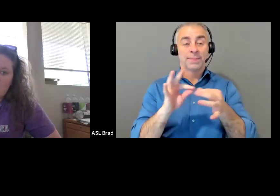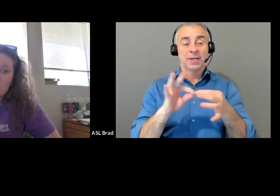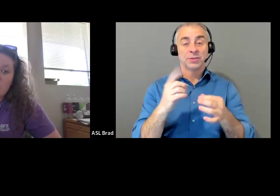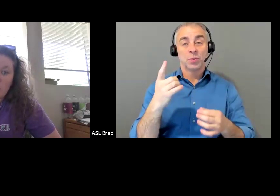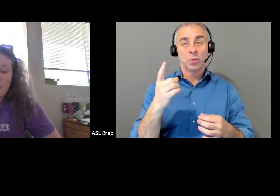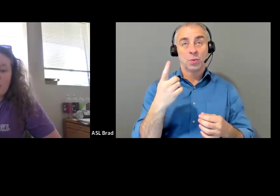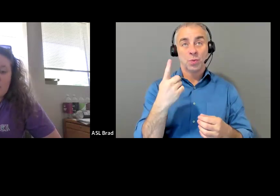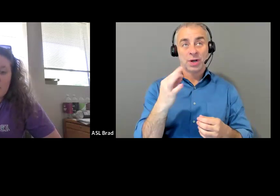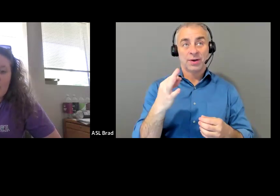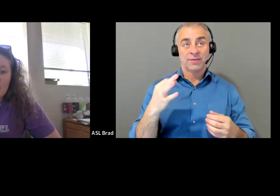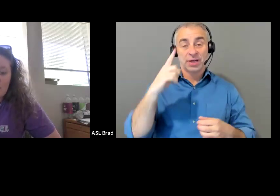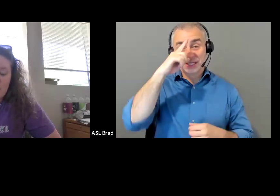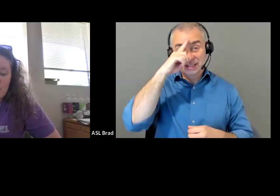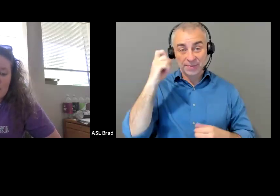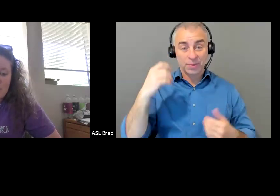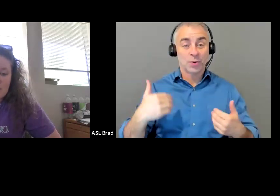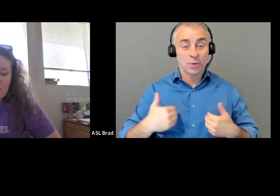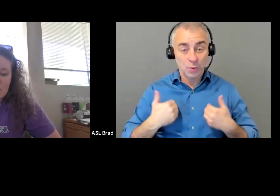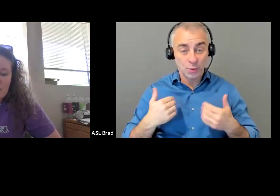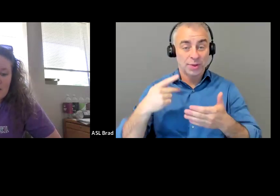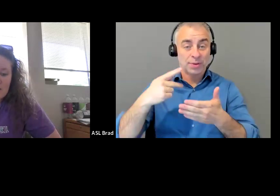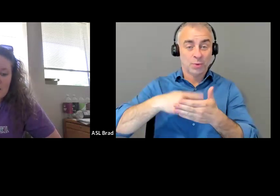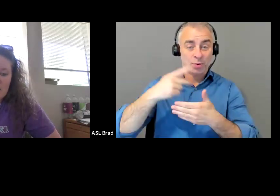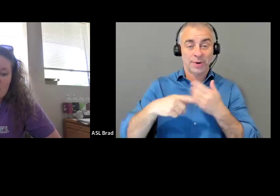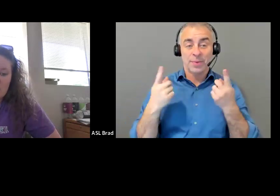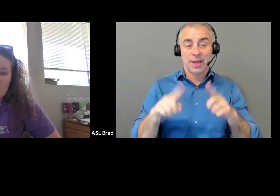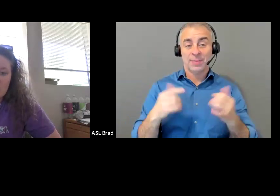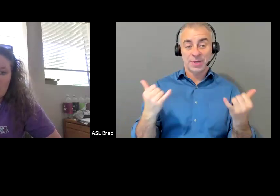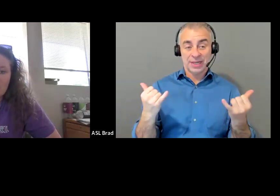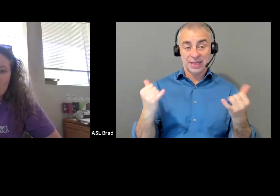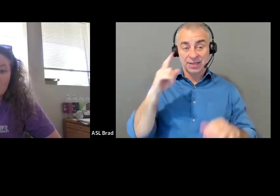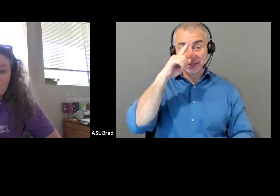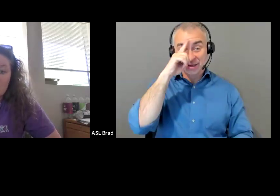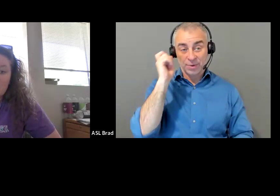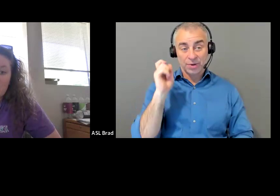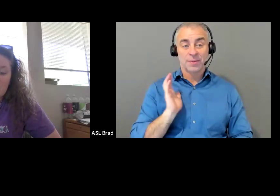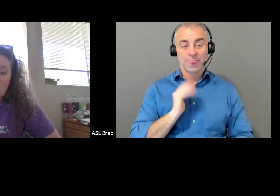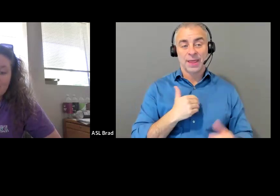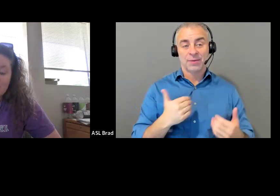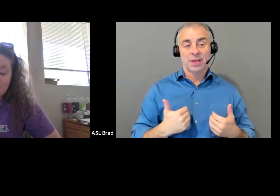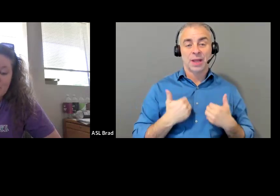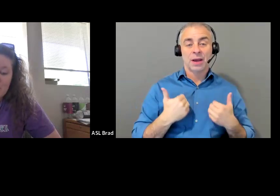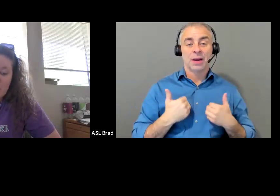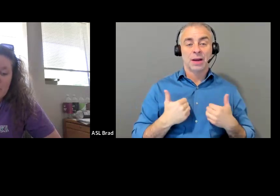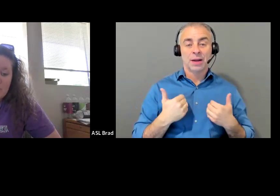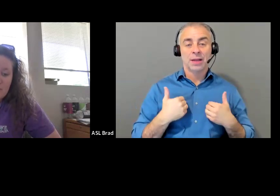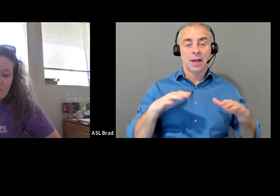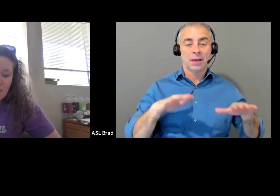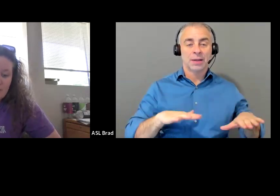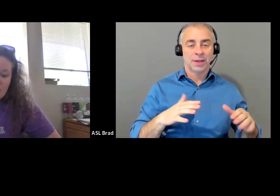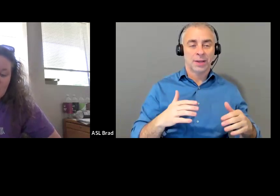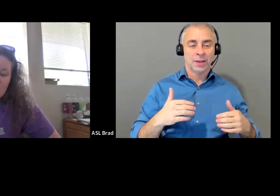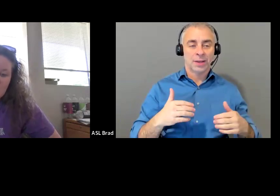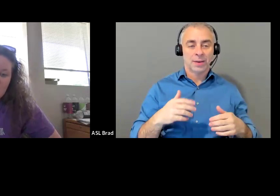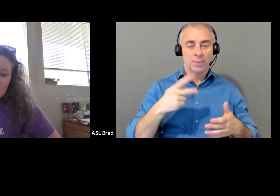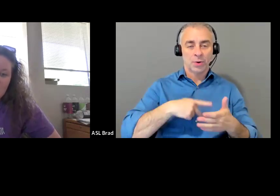youth programs we have going on this summer is our younger youth program. We serve